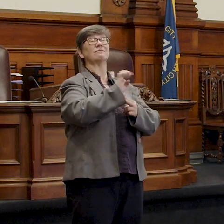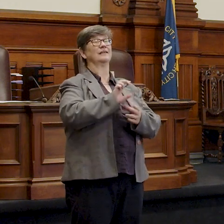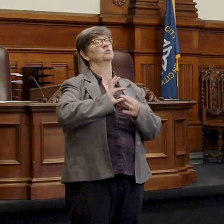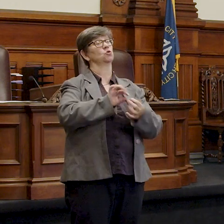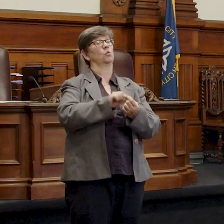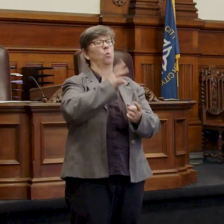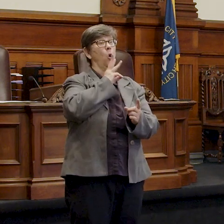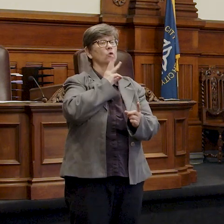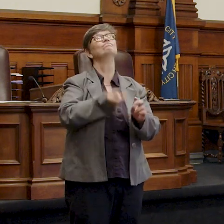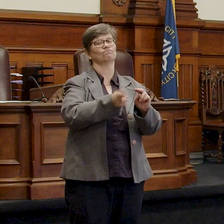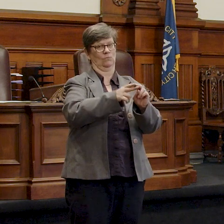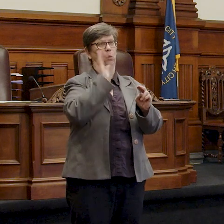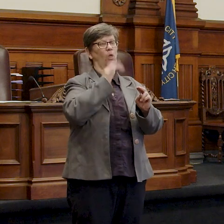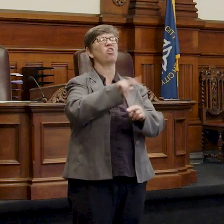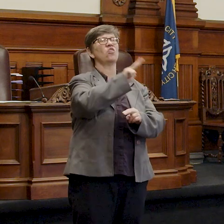water will increase